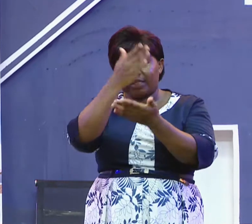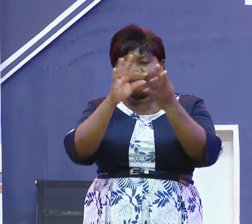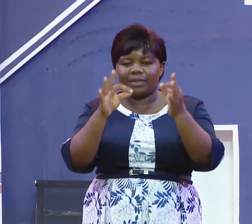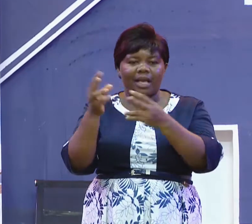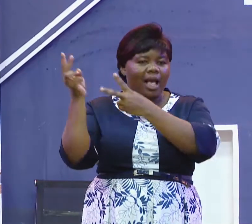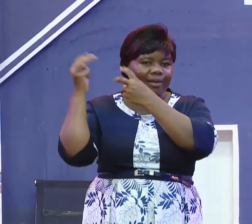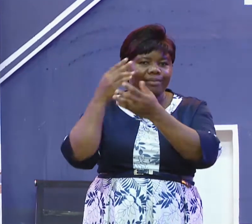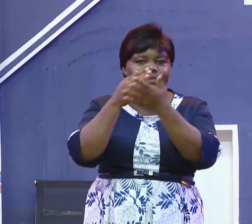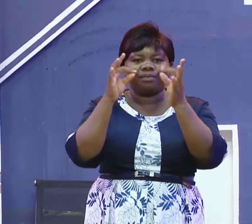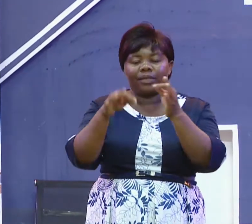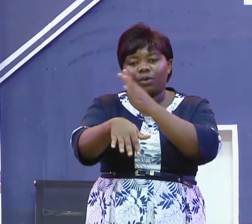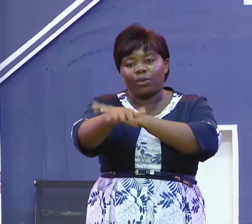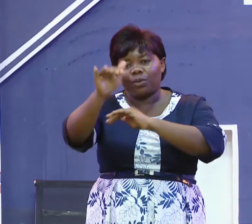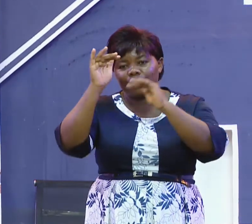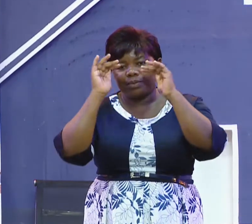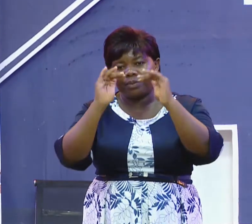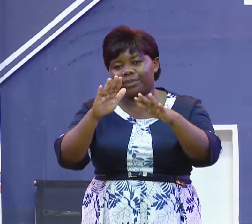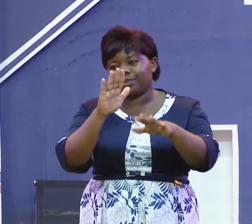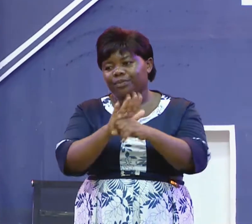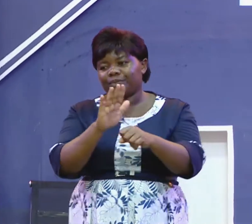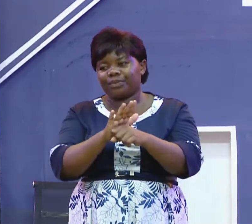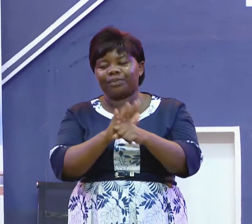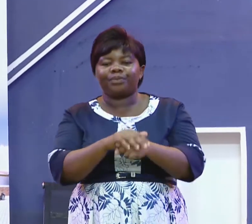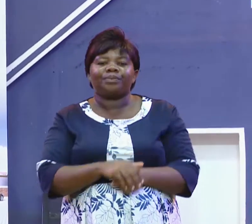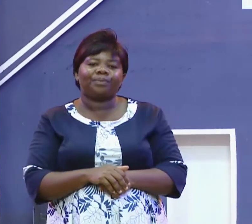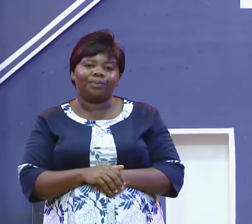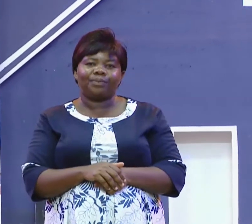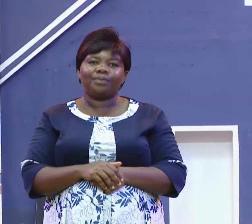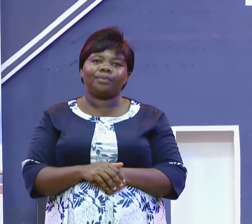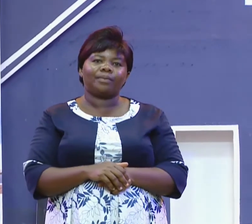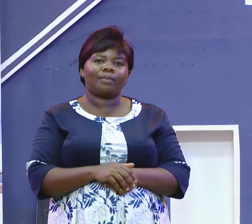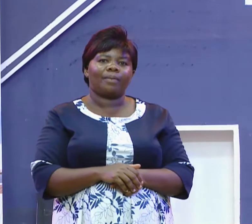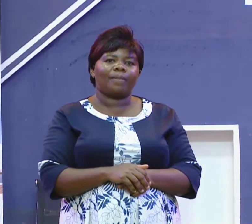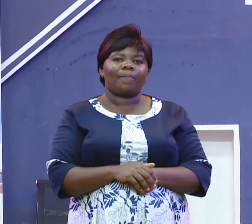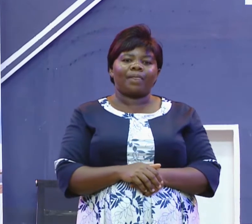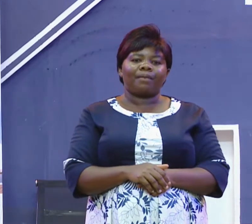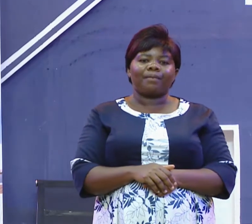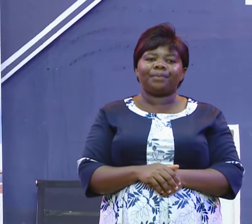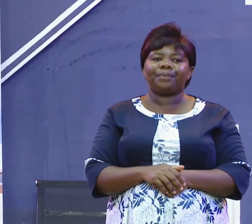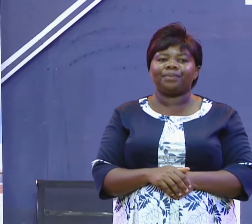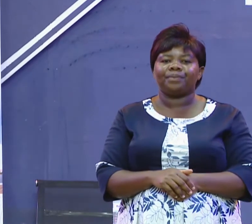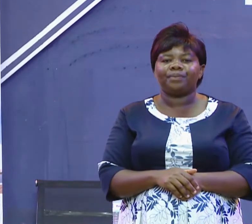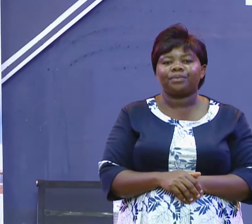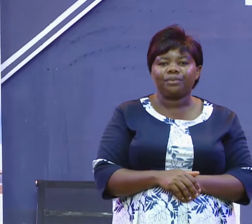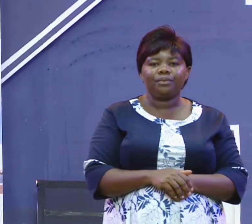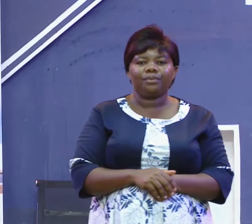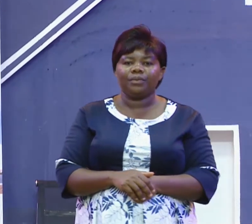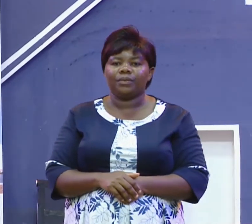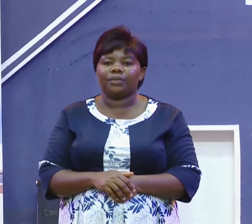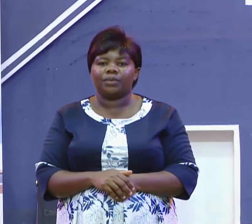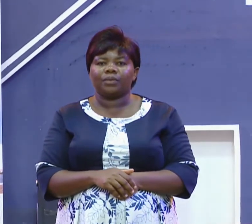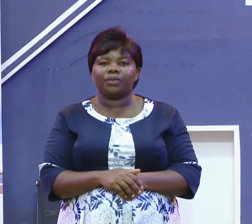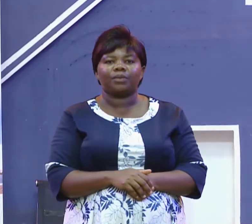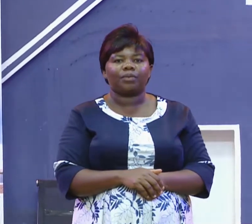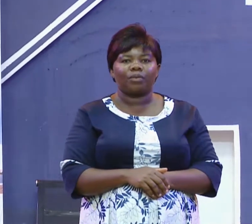kyempulira mukama akwenye omukisa. We thank you so much because we know that a Friday is a day when we are supposed to be working, but